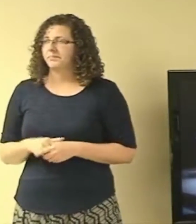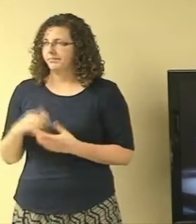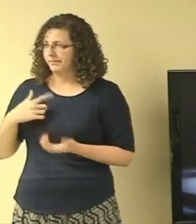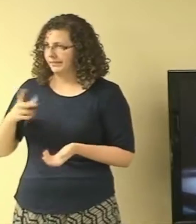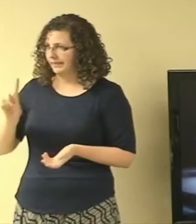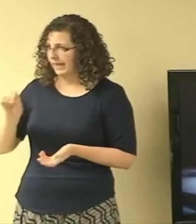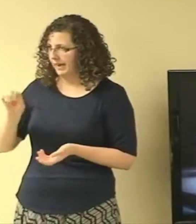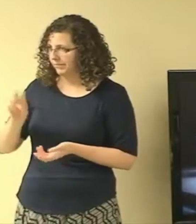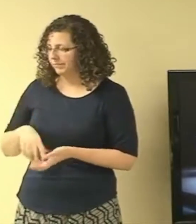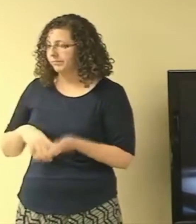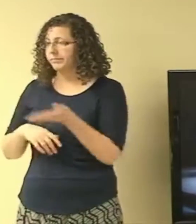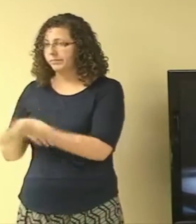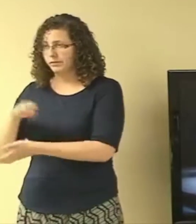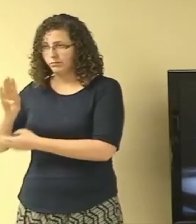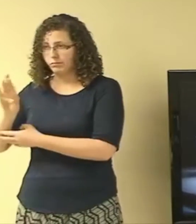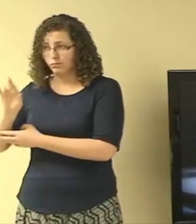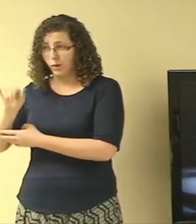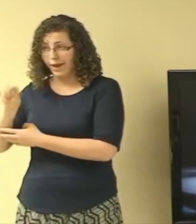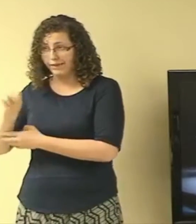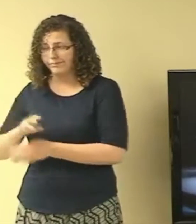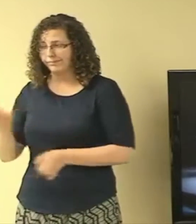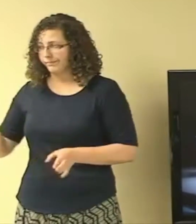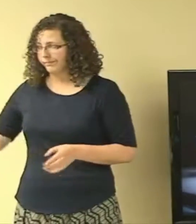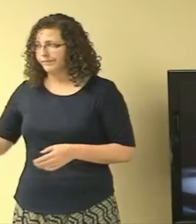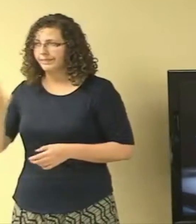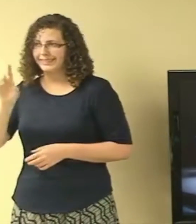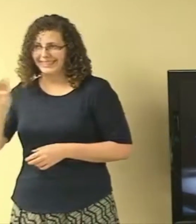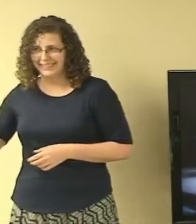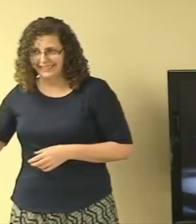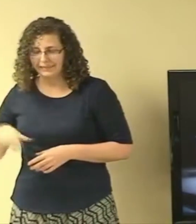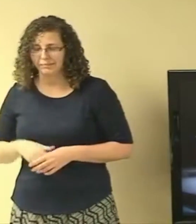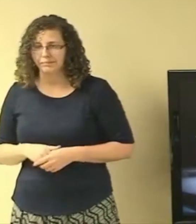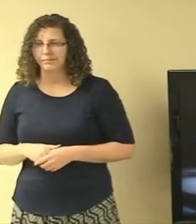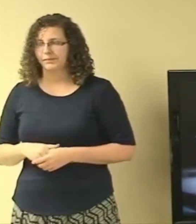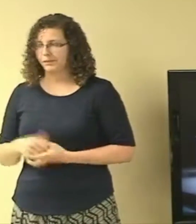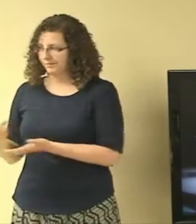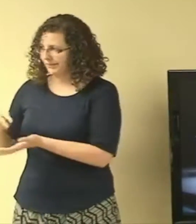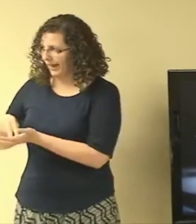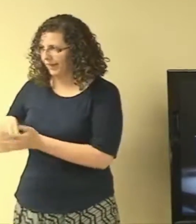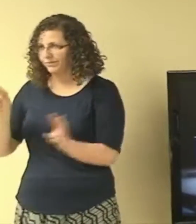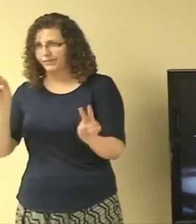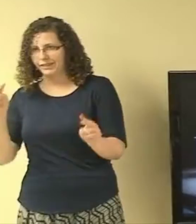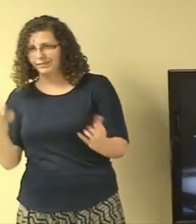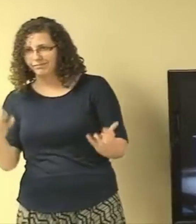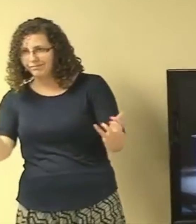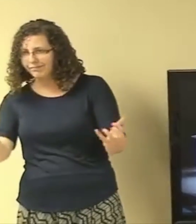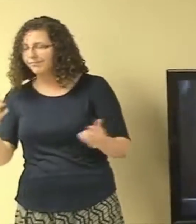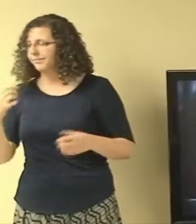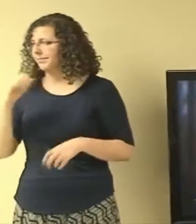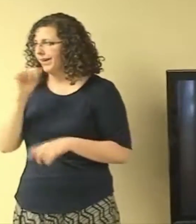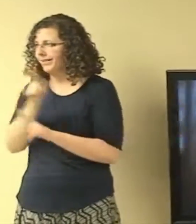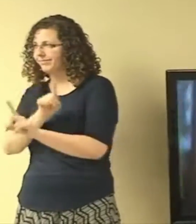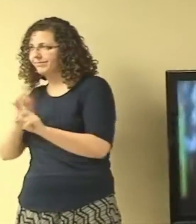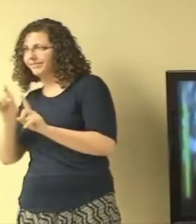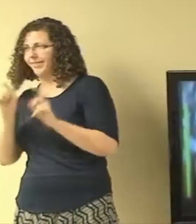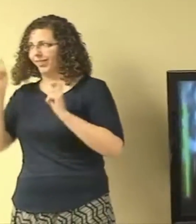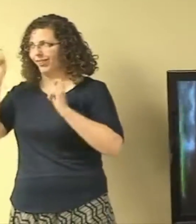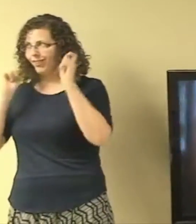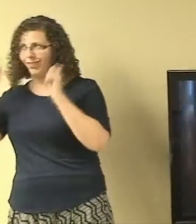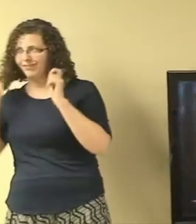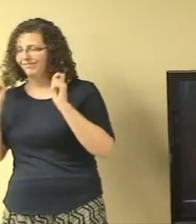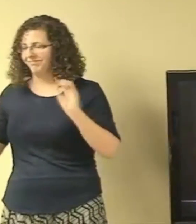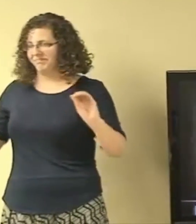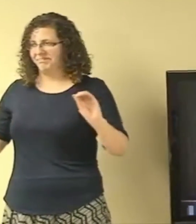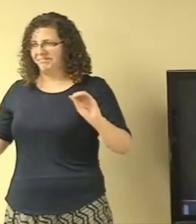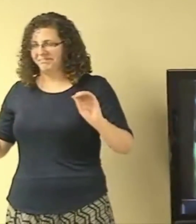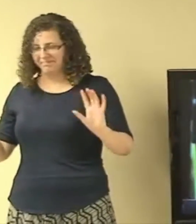Dave. Brian, good to meet you. Lee. Lee, good to meet you. Okay, just stand right there and face the audience. And again, I'm not going to walk around behind you and make funny signs or